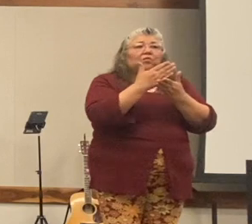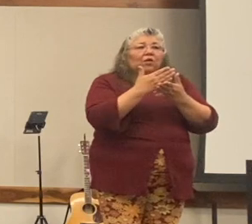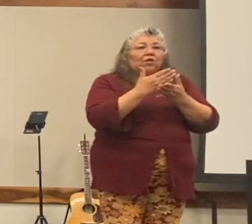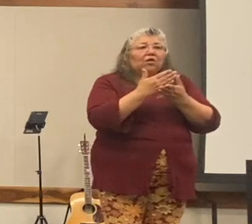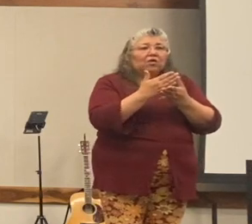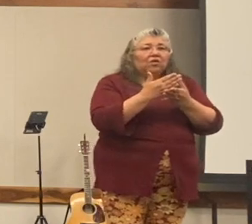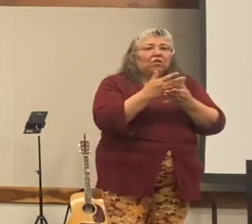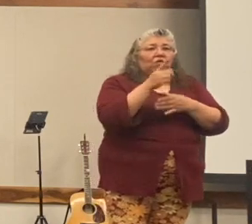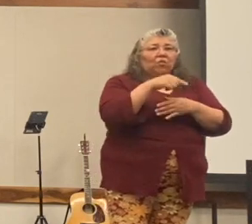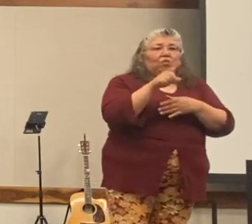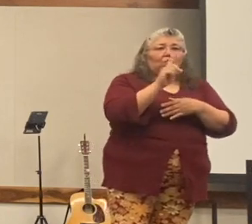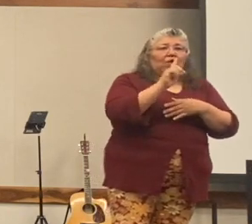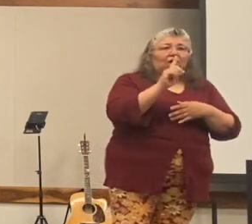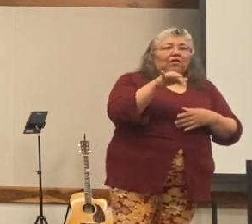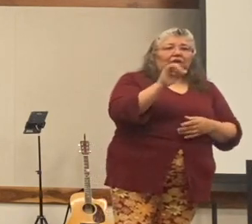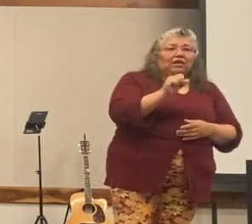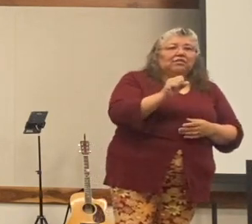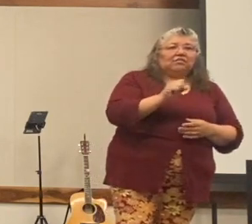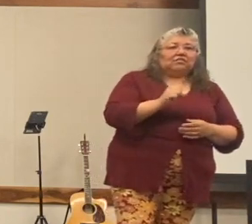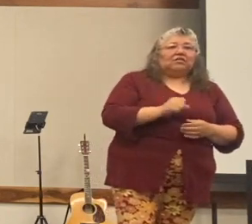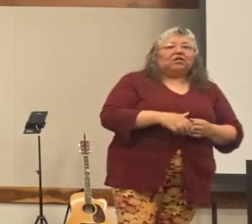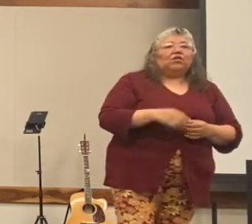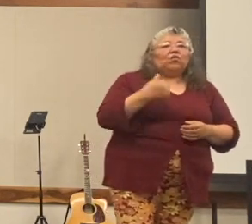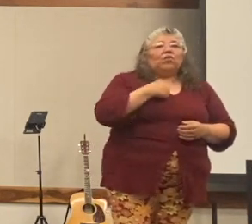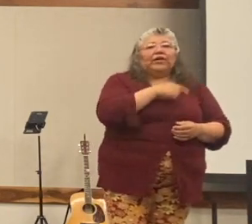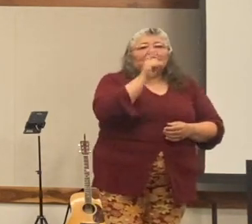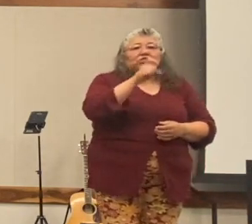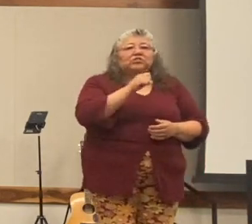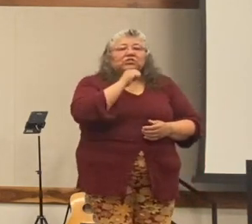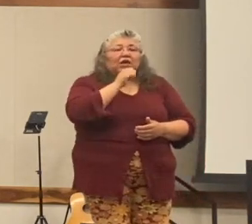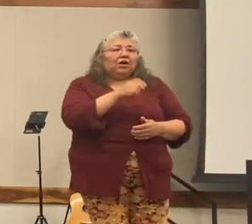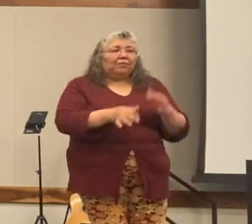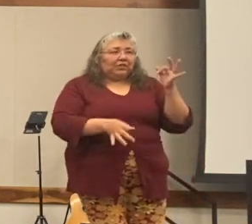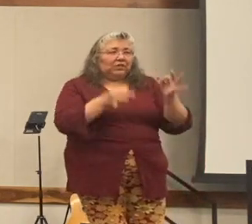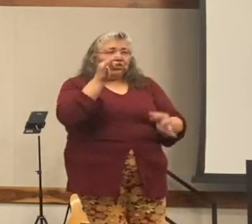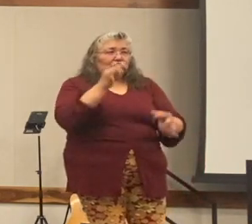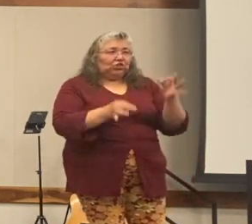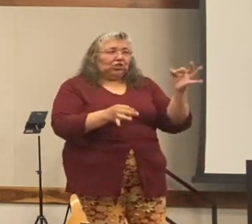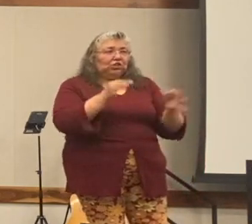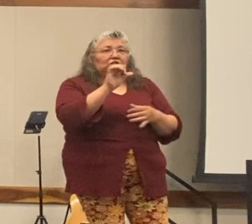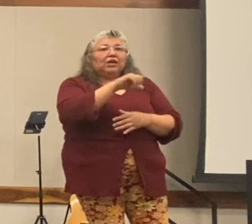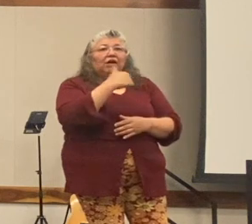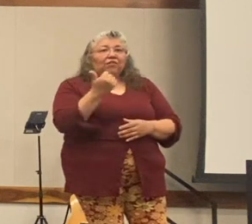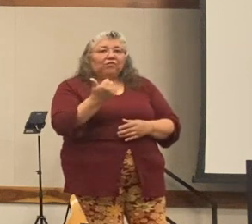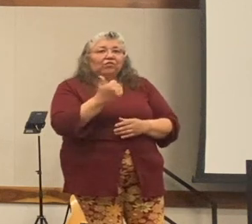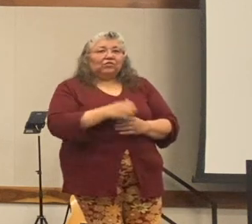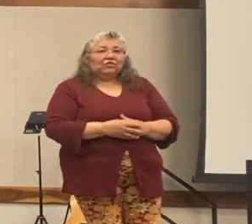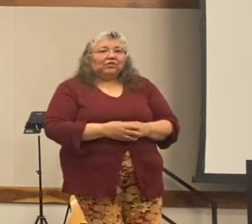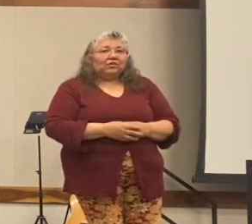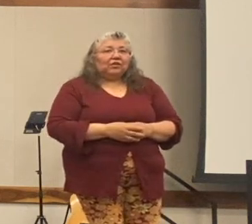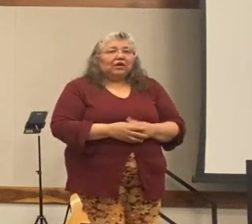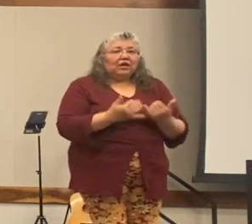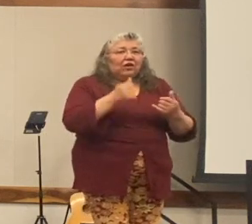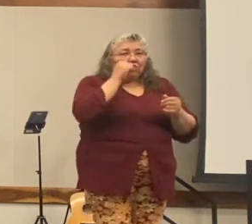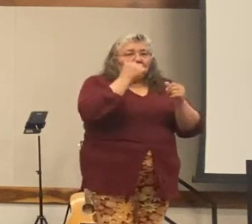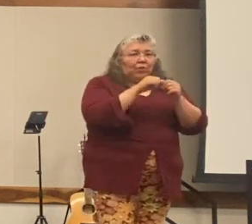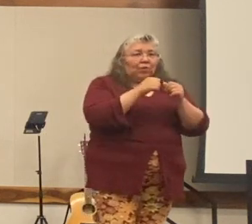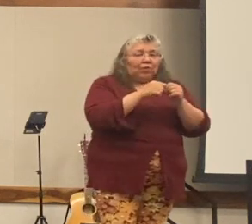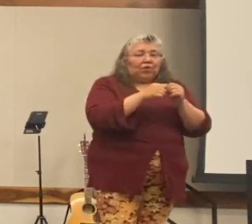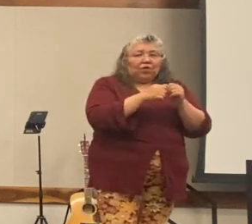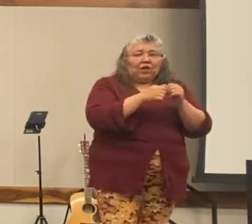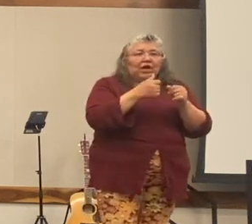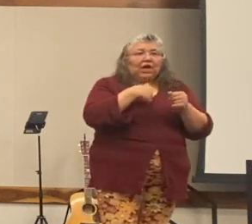he is talking about how we should not be judging others. I remember when I was